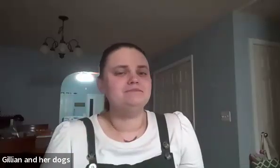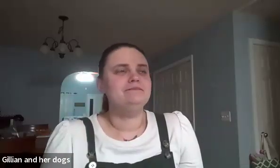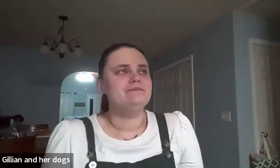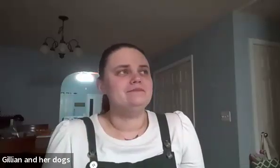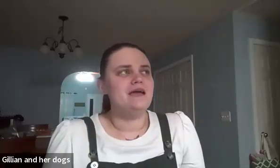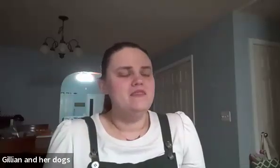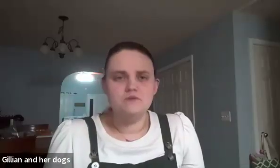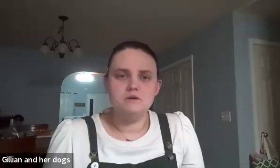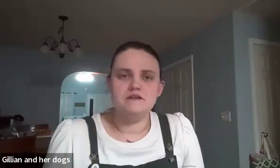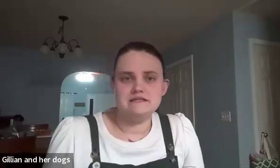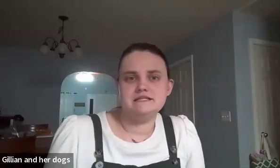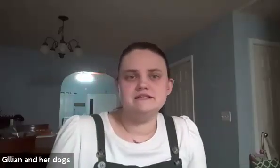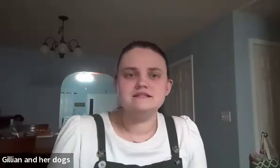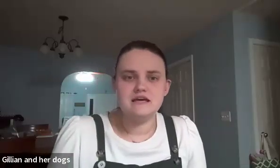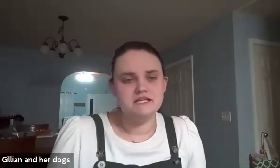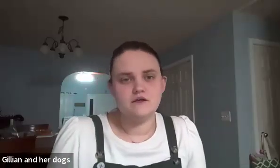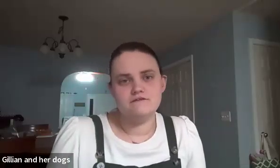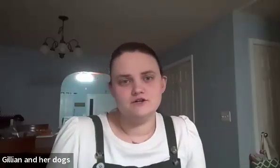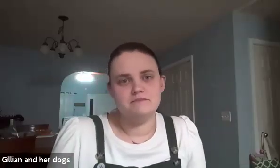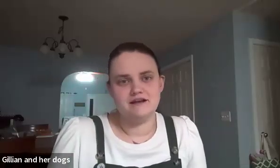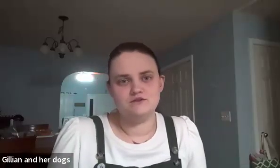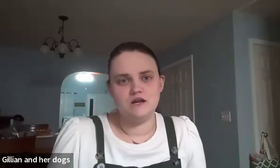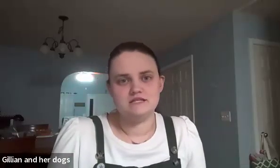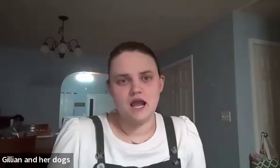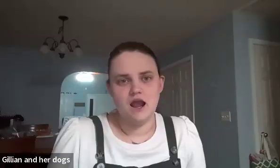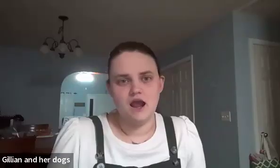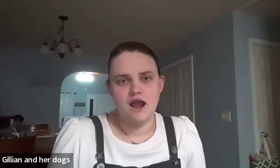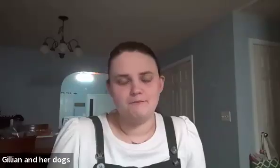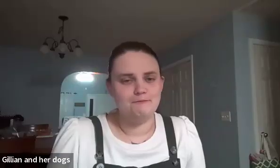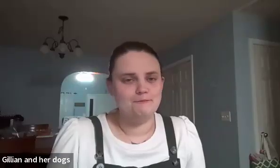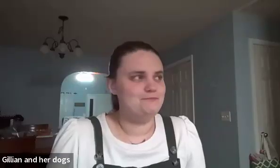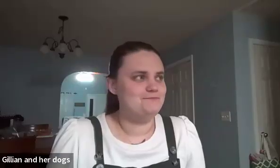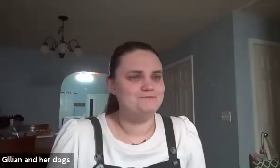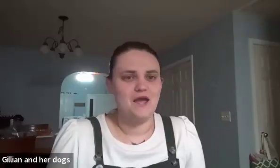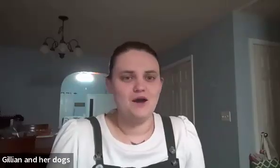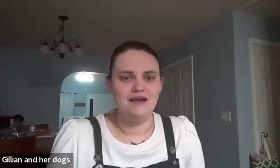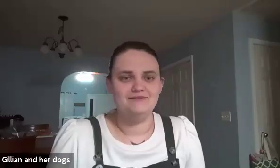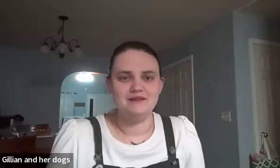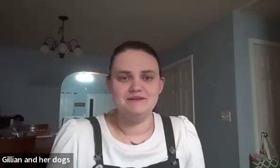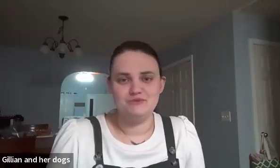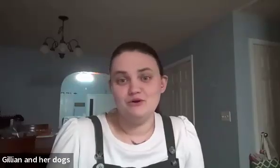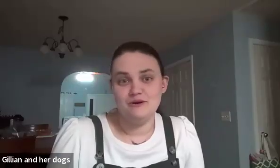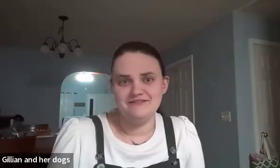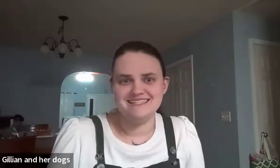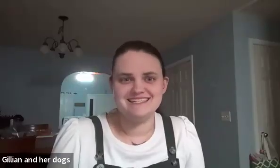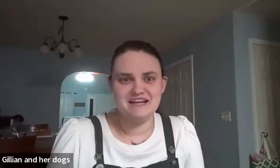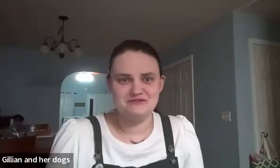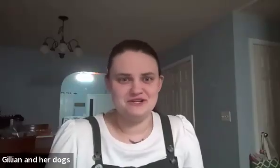good. And then we were in the 60s and 70s on the first week back of school. And I was like, okay, well, let me real quick fix this schedule for